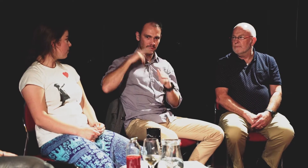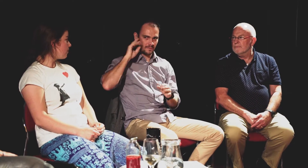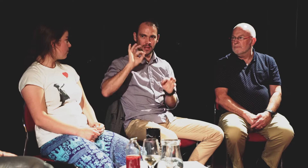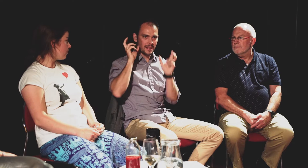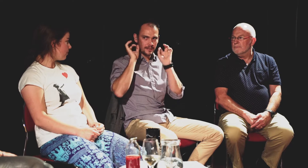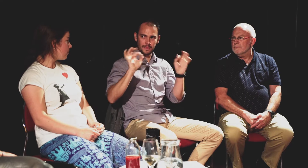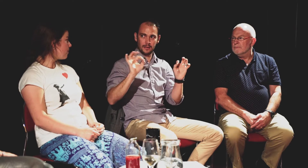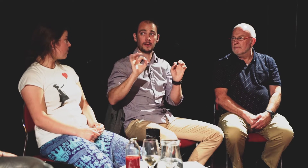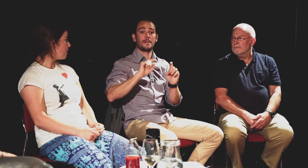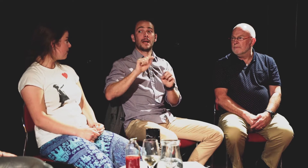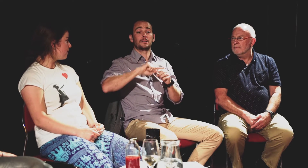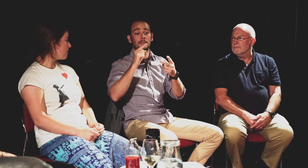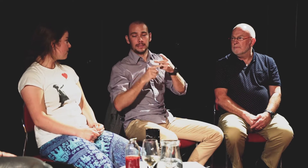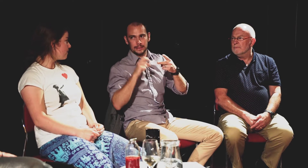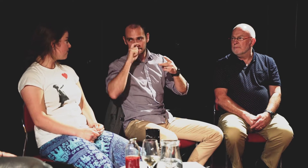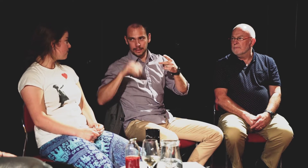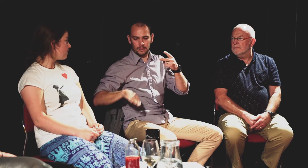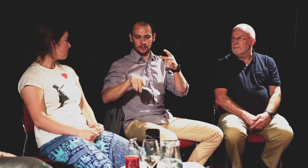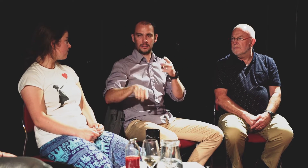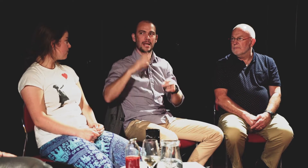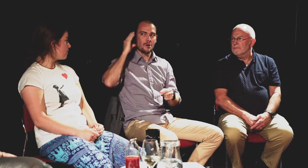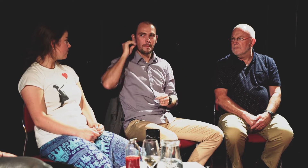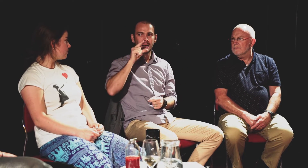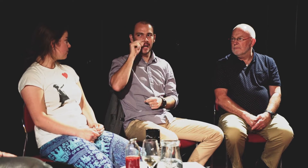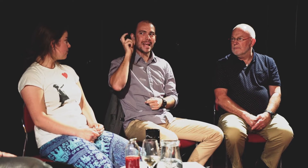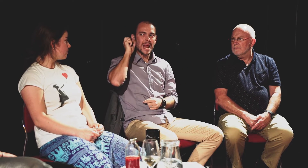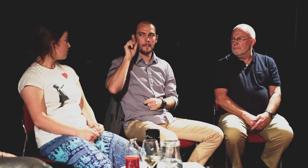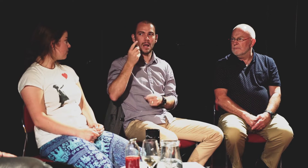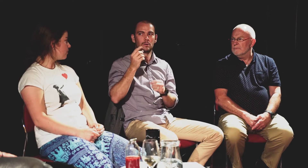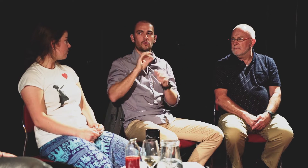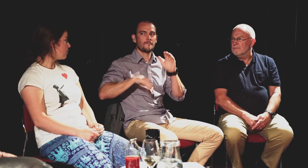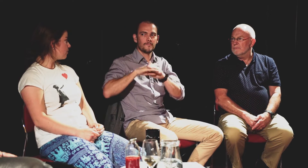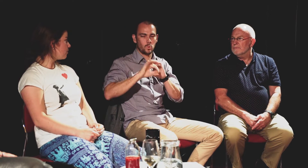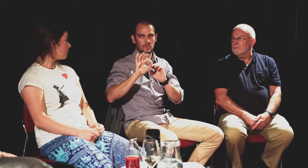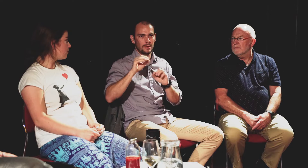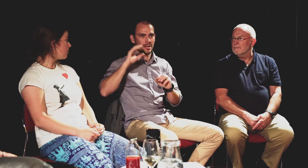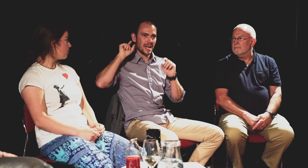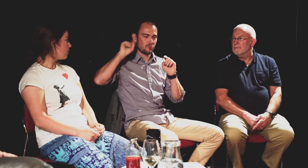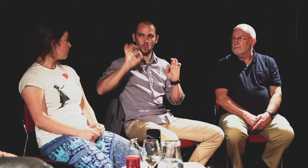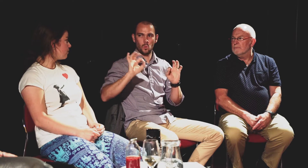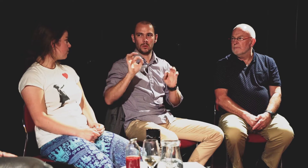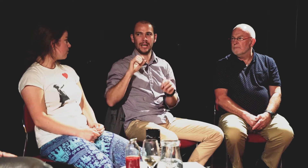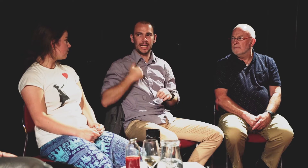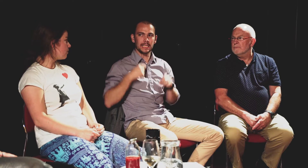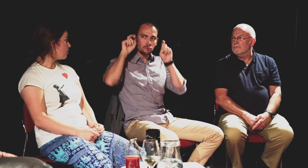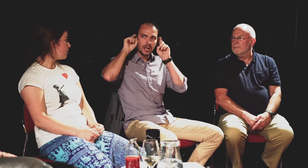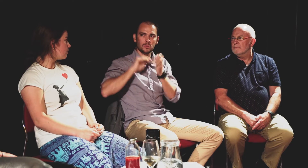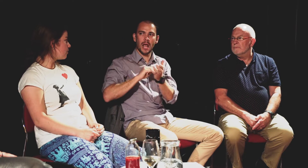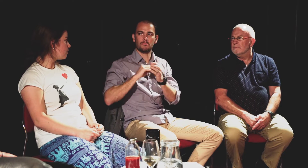So, and I'm profoundly deaf. I'm full deaf, and my younger sister is hearing impaired, which means she can hear, so she's not fully deaf. She needs hearing